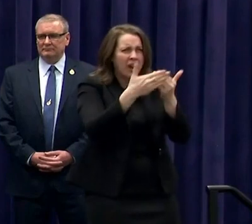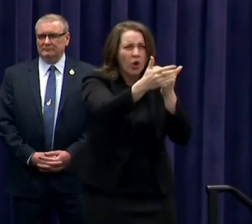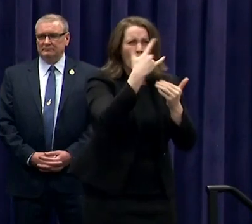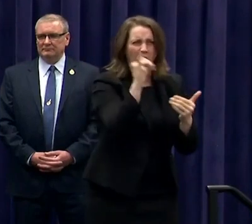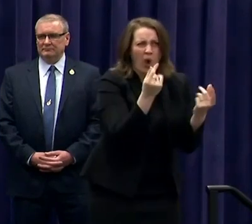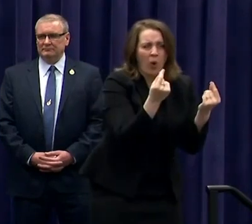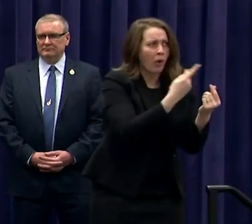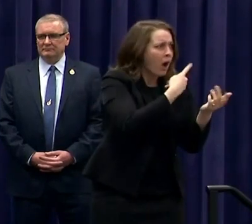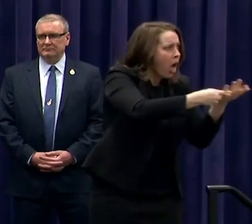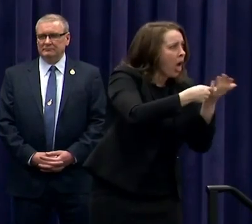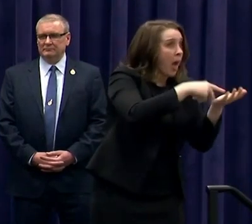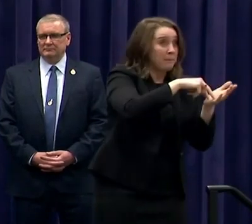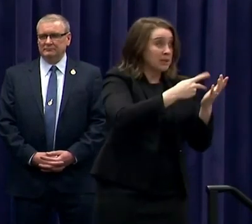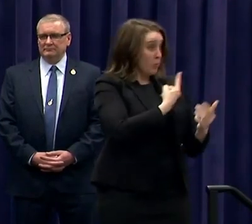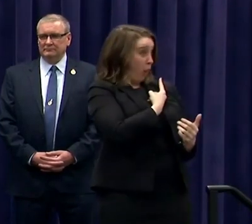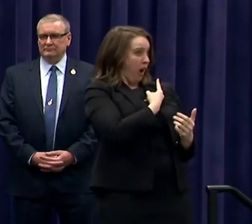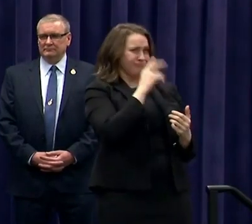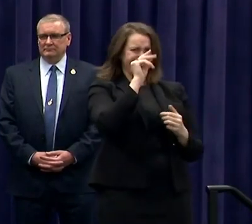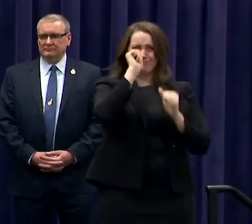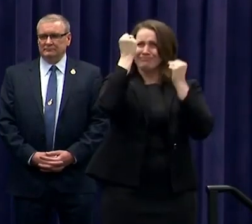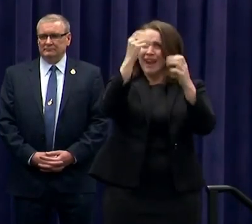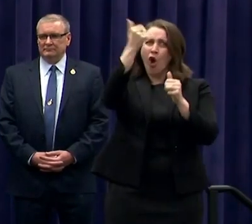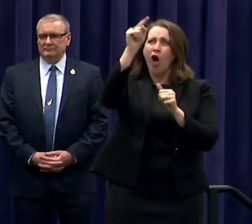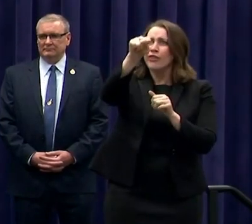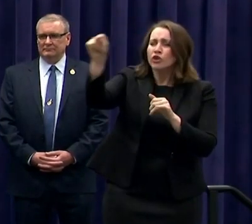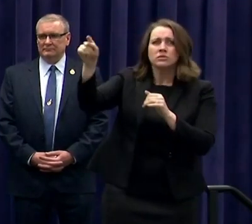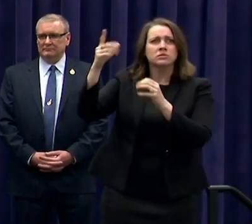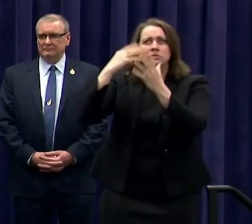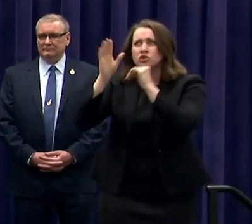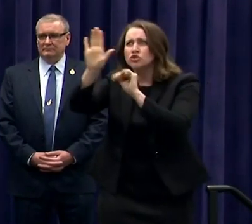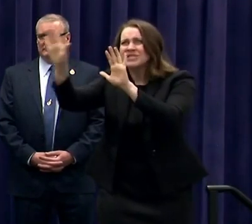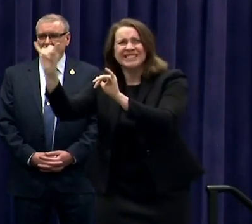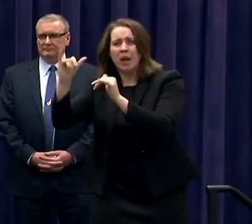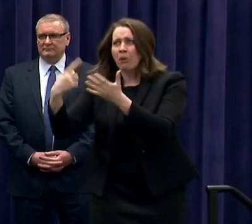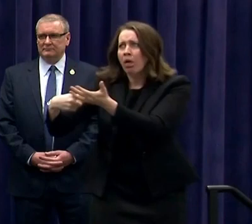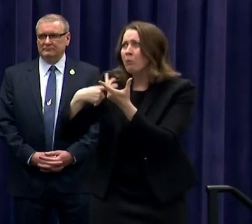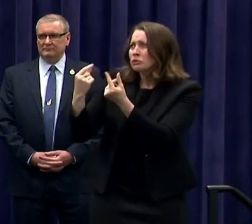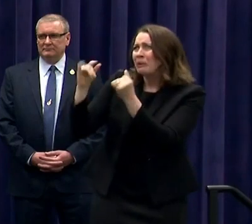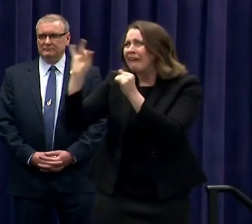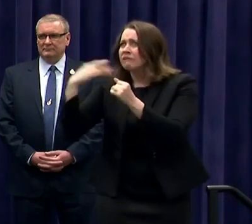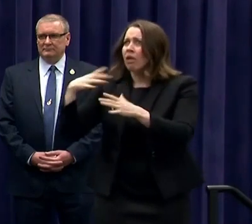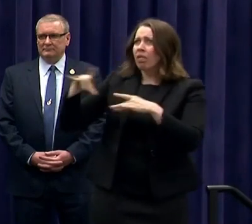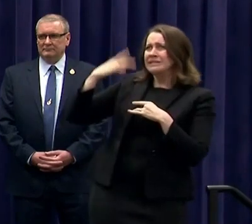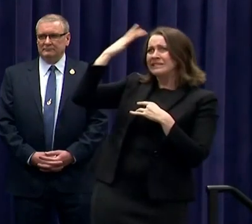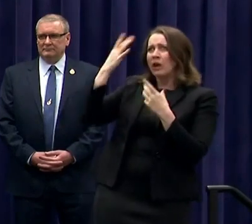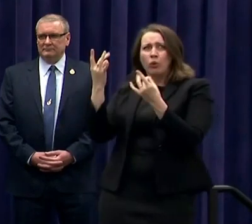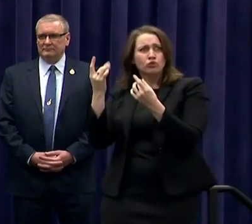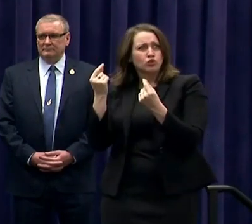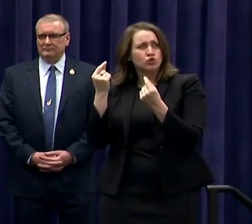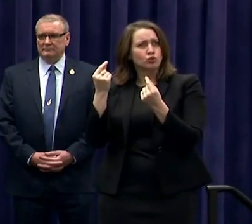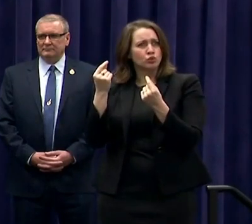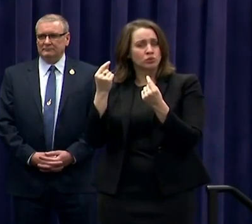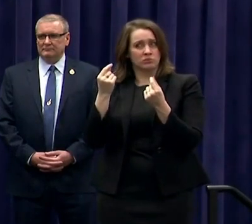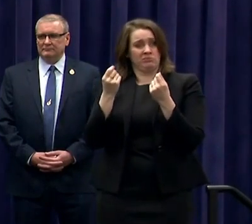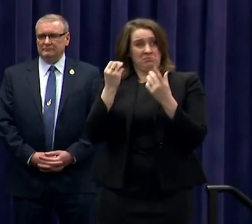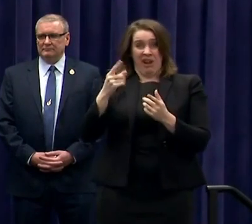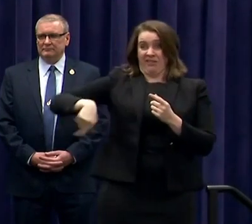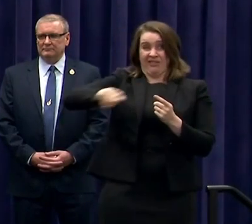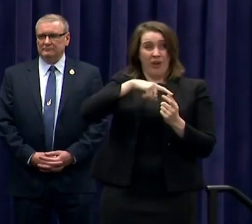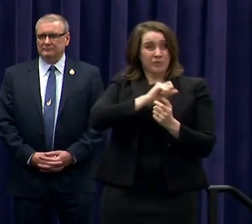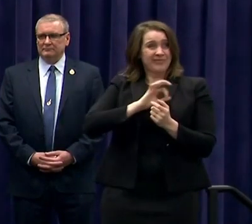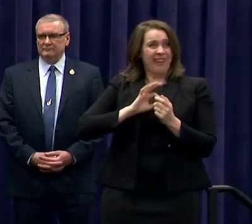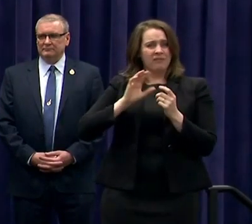conversations that are going on in households. They are going on in Lodge 7 members' homes. And they are concerned about their spouses. They are concerned